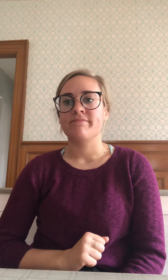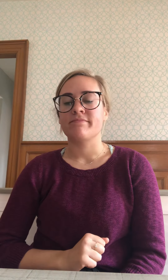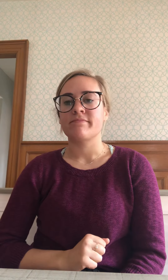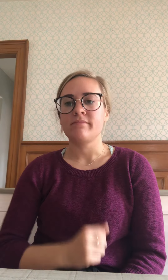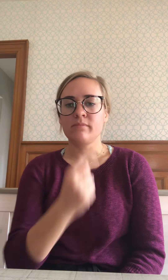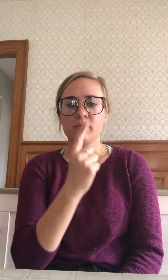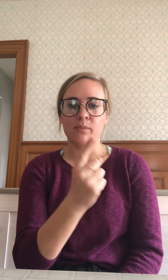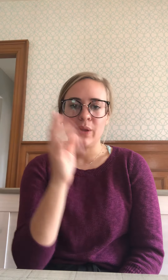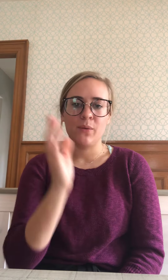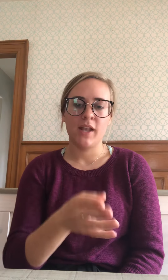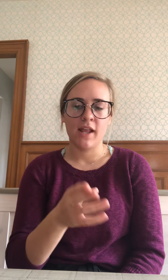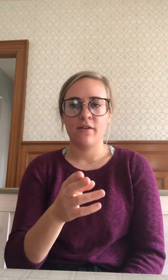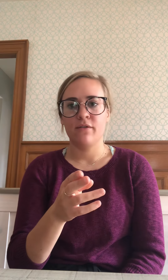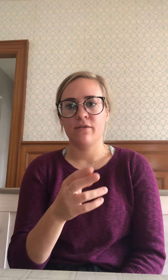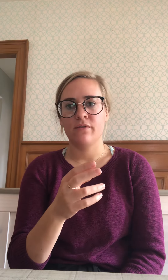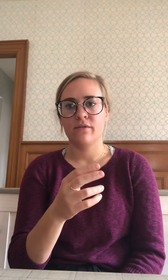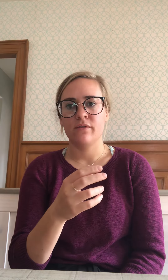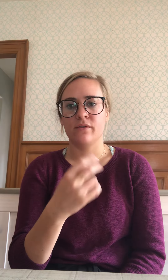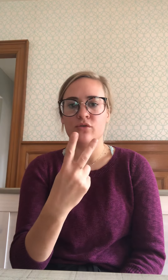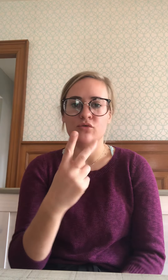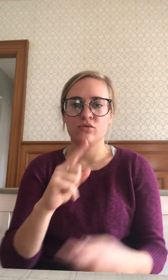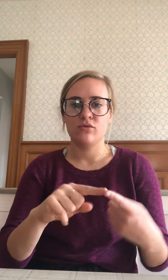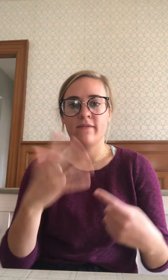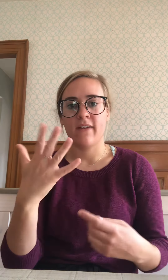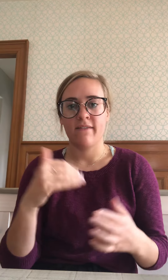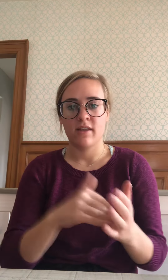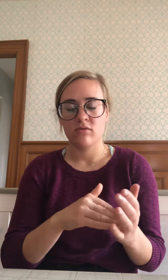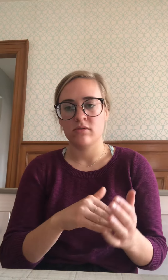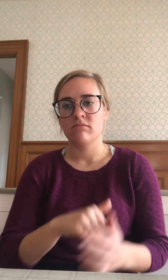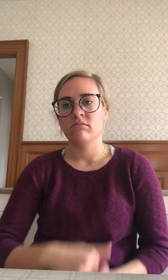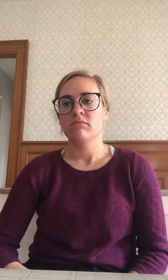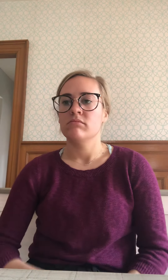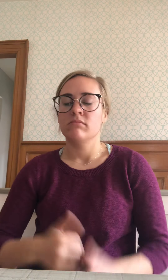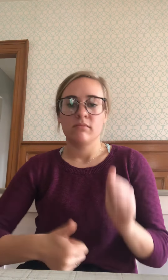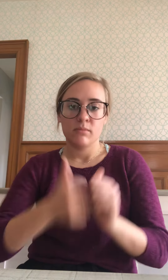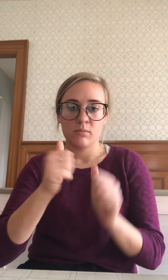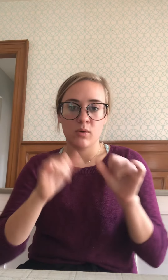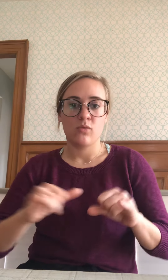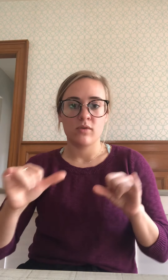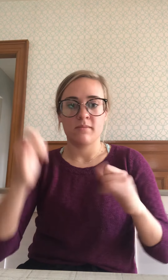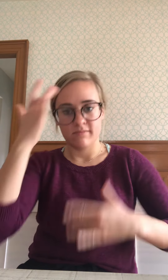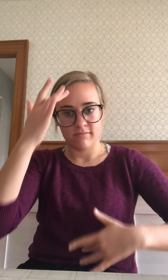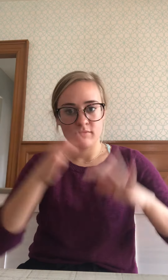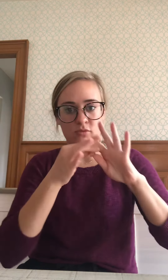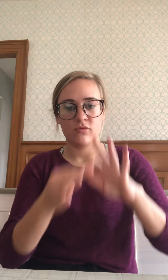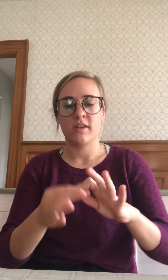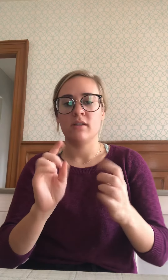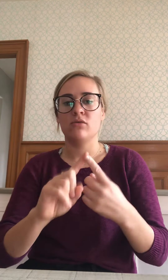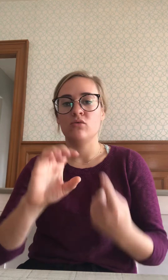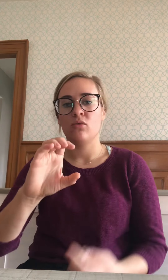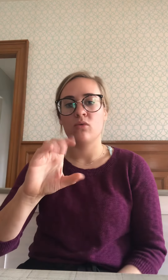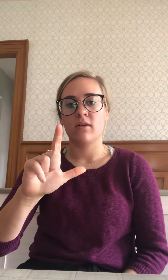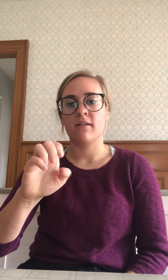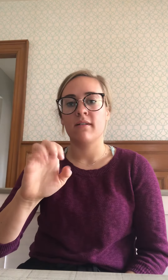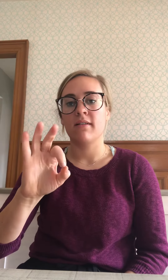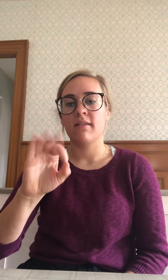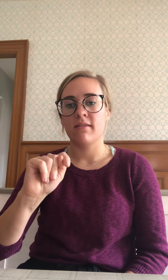in 2 to 5,000. This is the most common syndrome associated with cleft palate. This is actually quite a